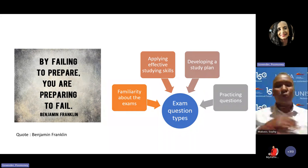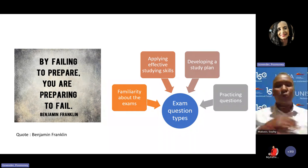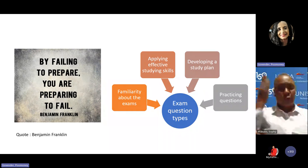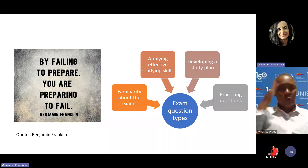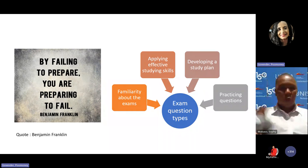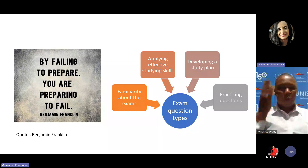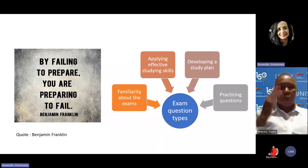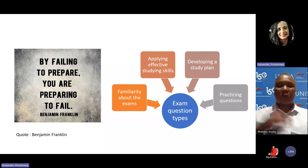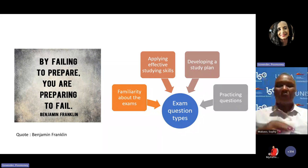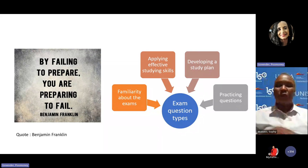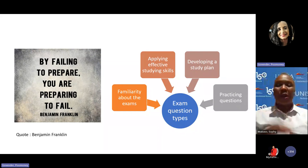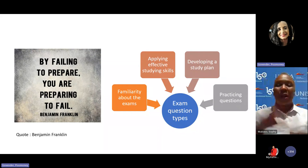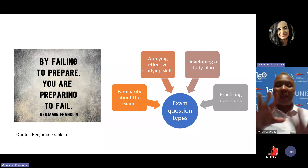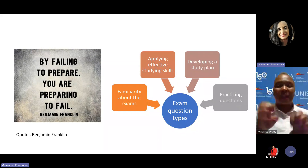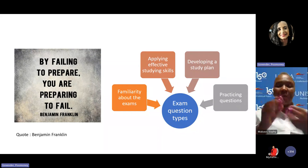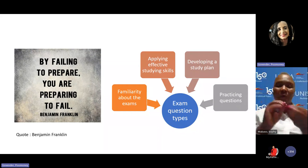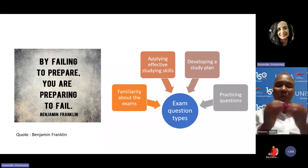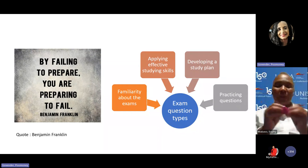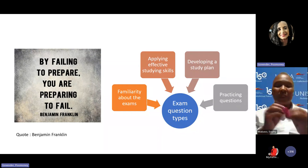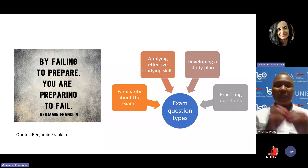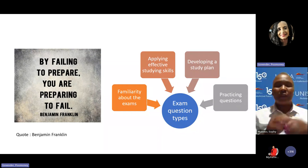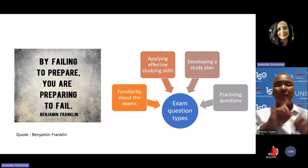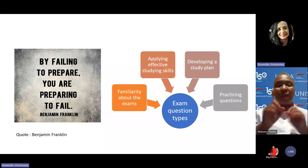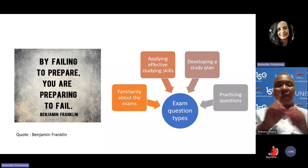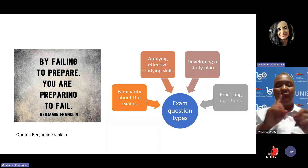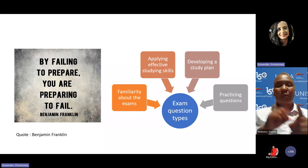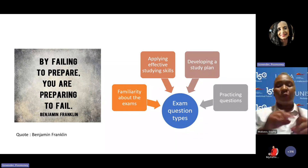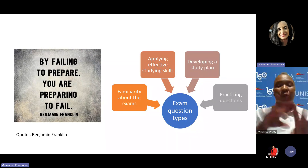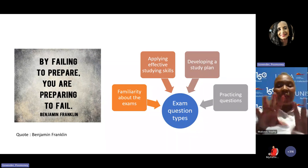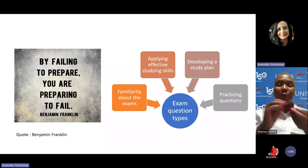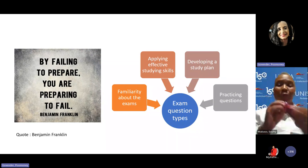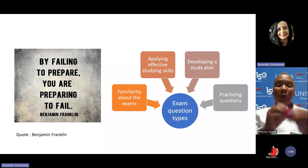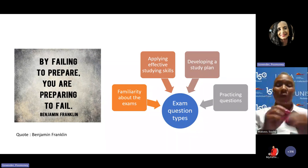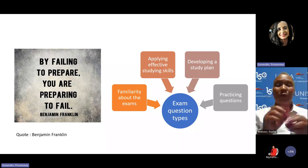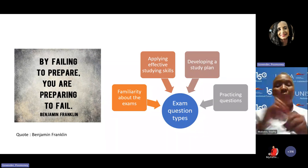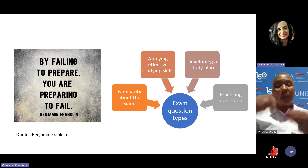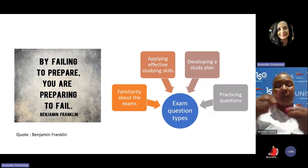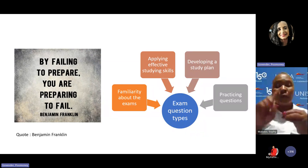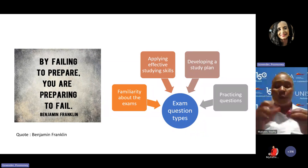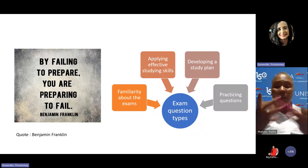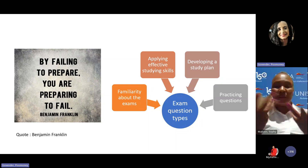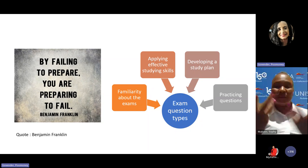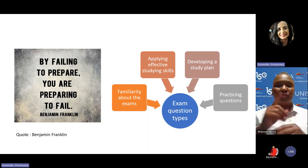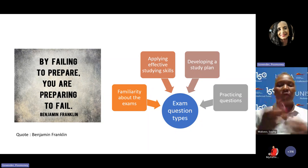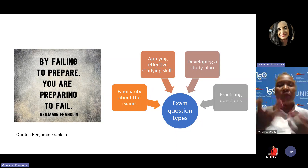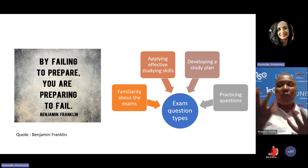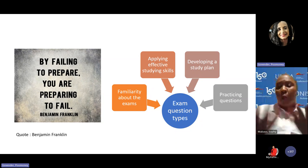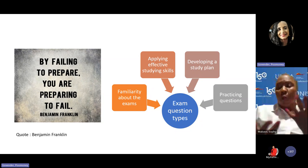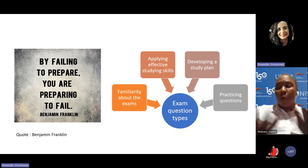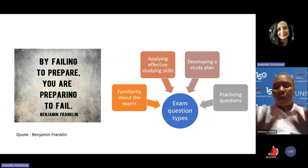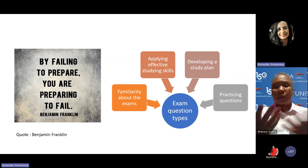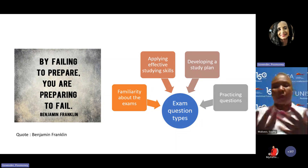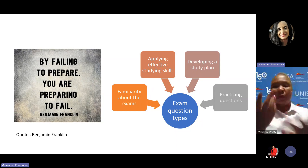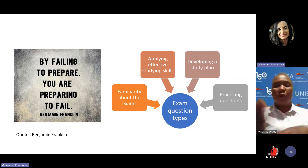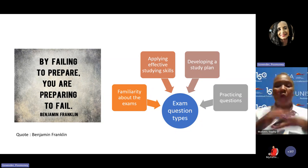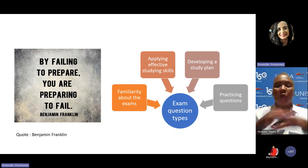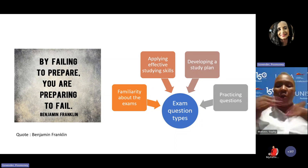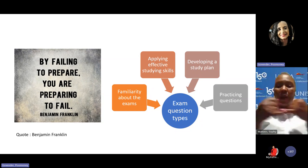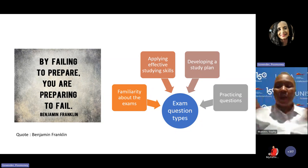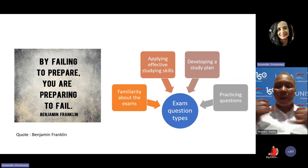exam format. So when we talk about exam format, we are talking about whether it's going to be